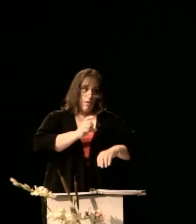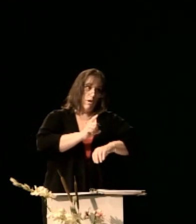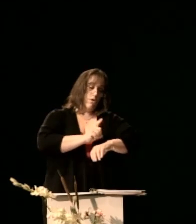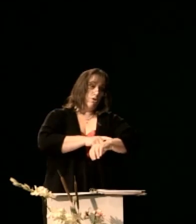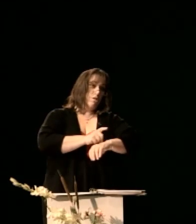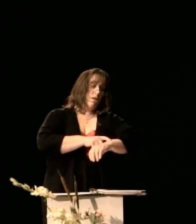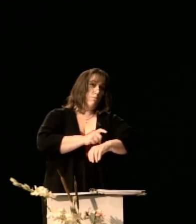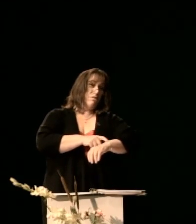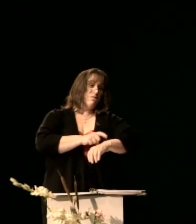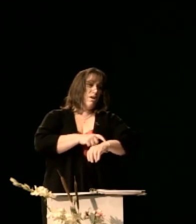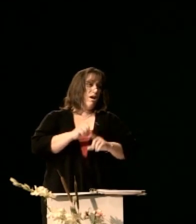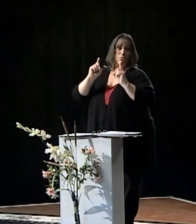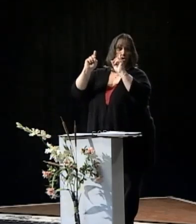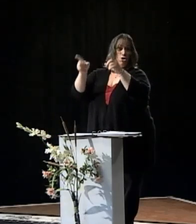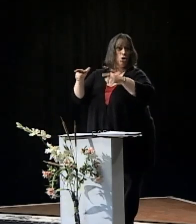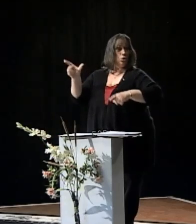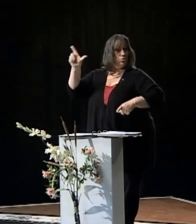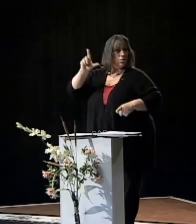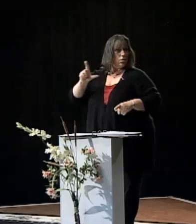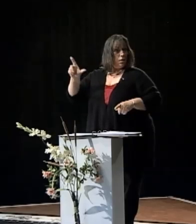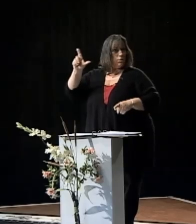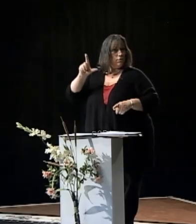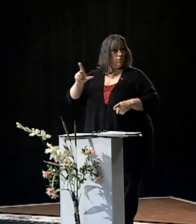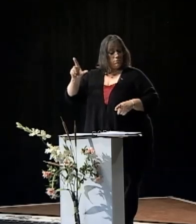You can tell them it's time to go to the library.